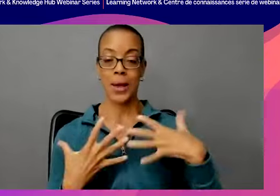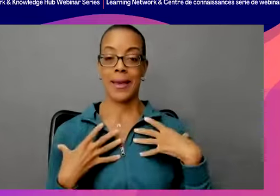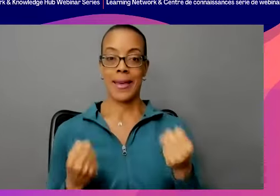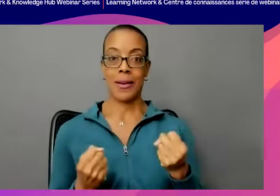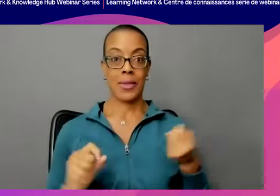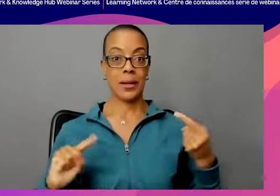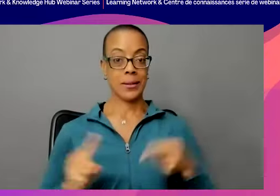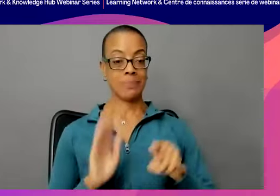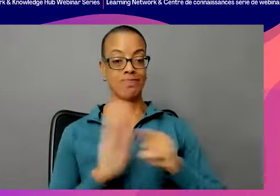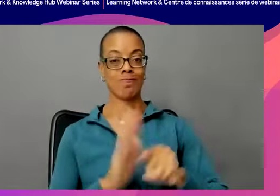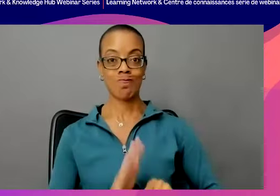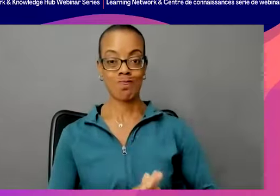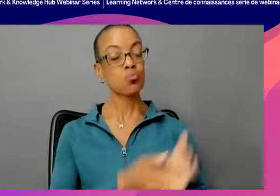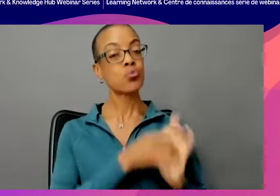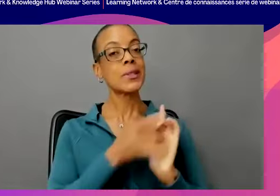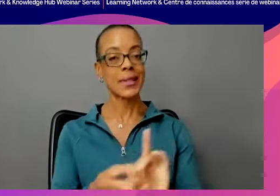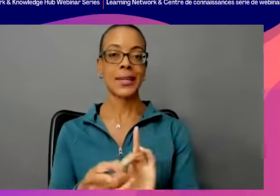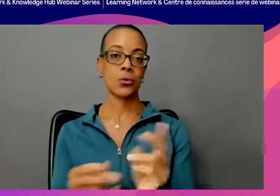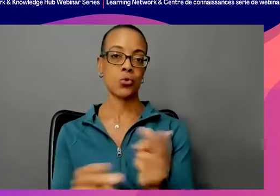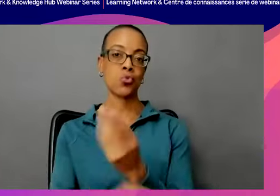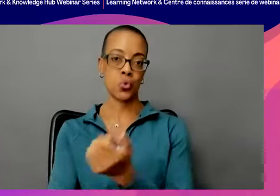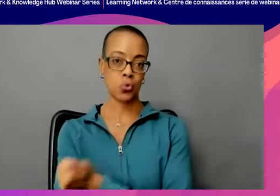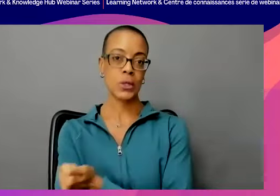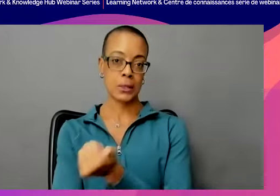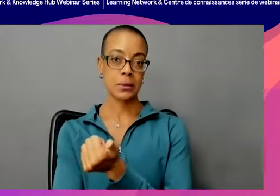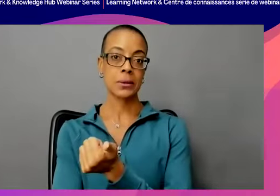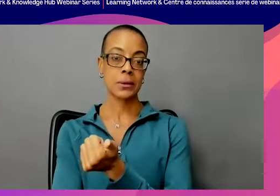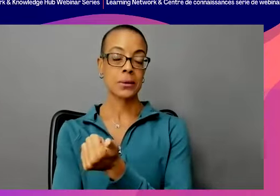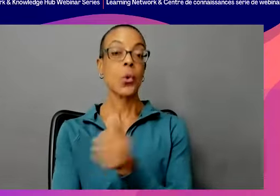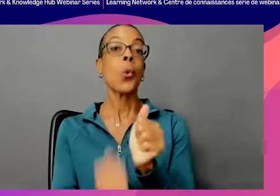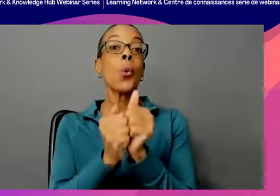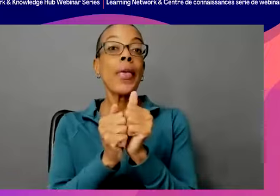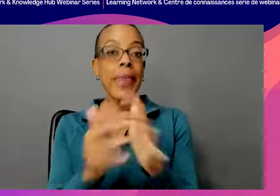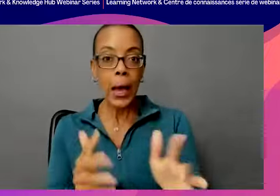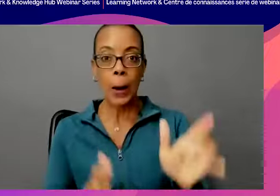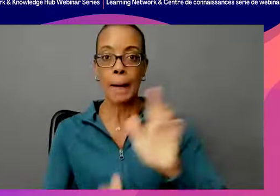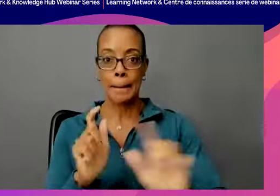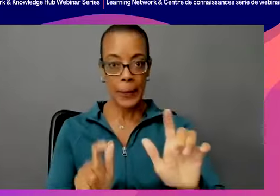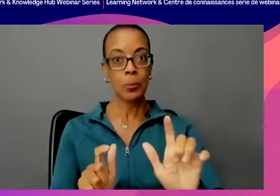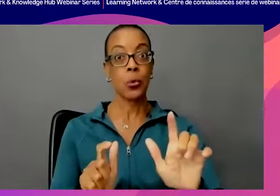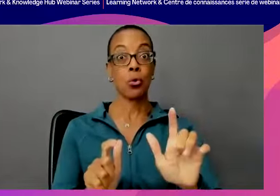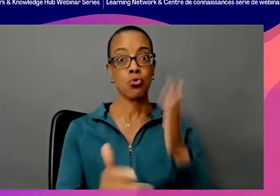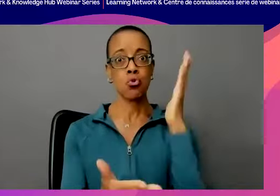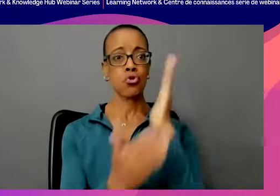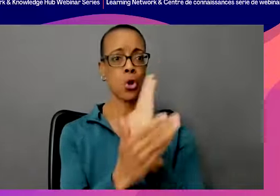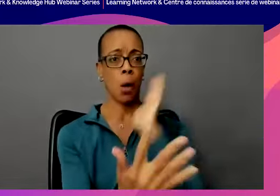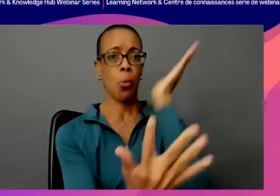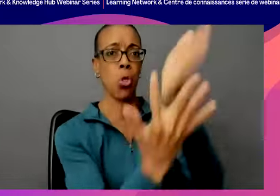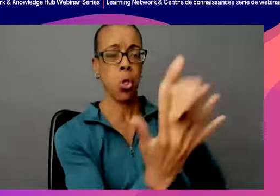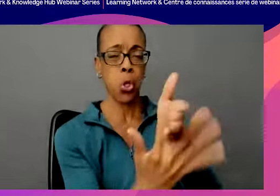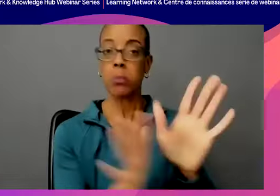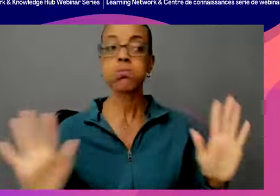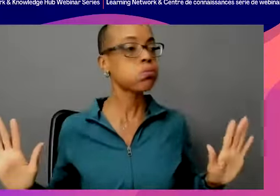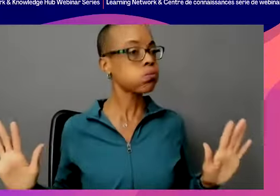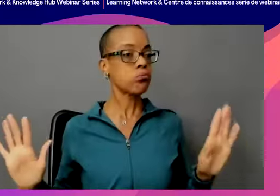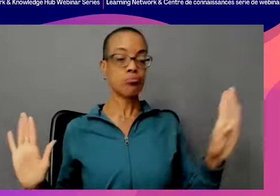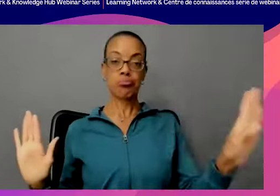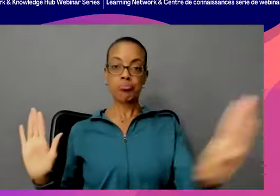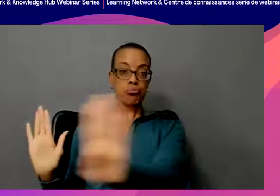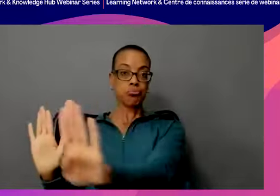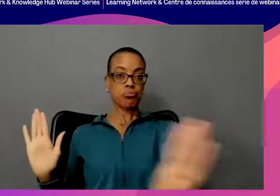associated with substance use, but without requiring people to stop using drugs. The harm